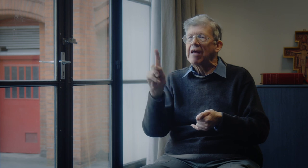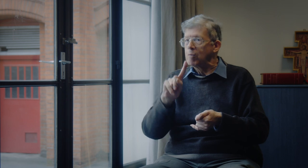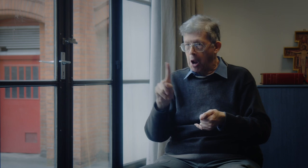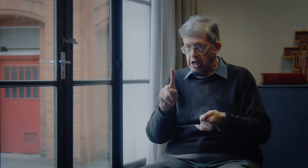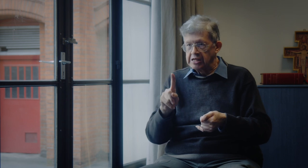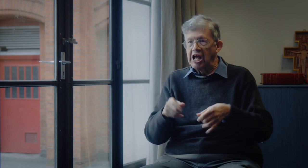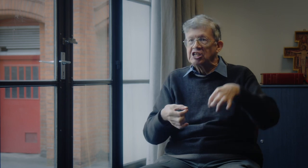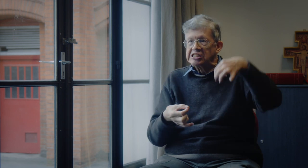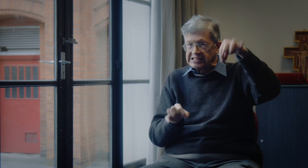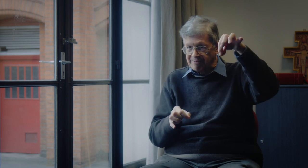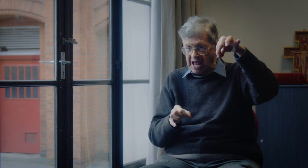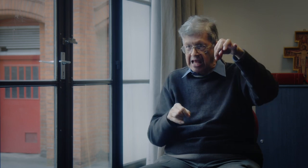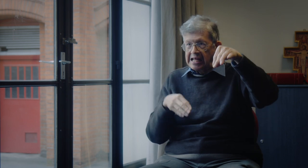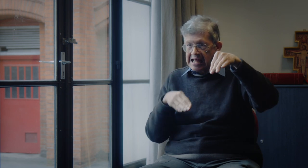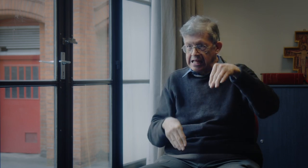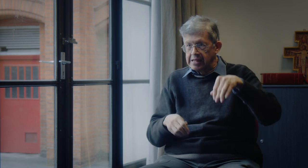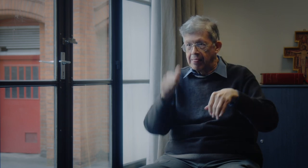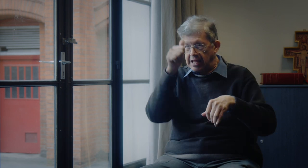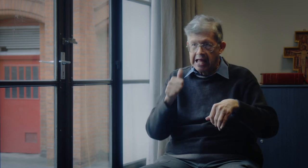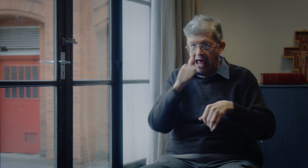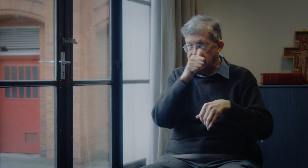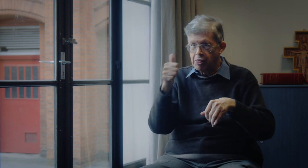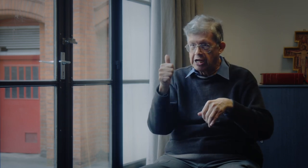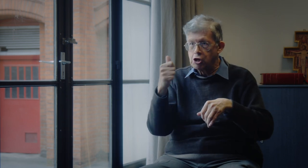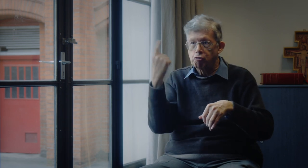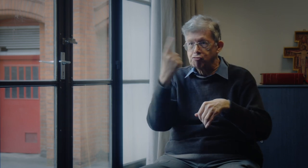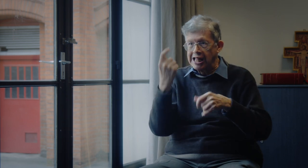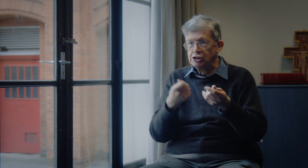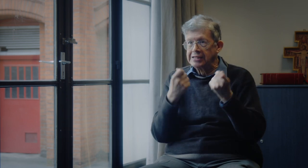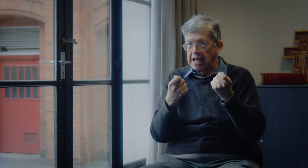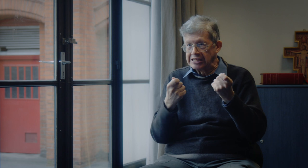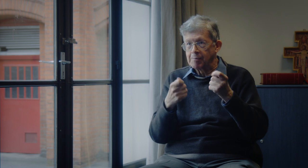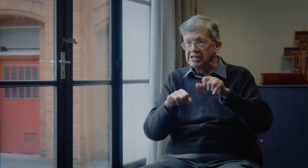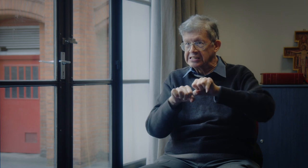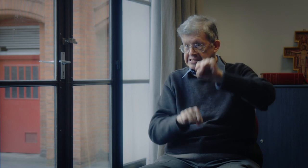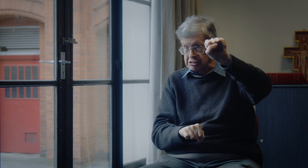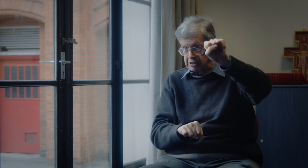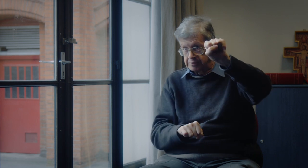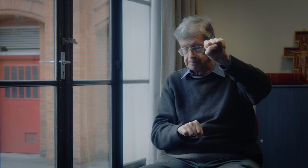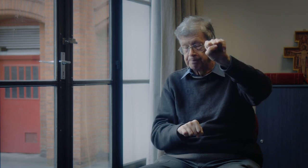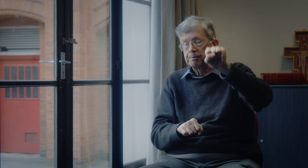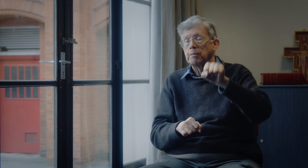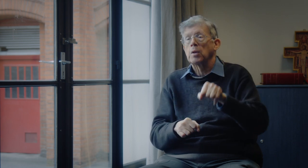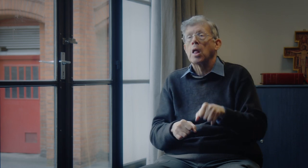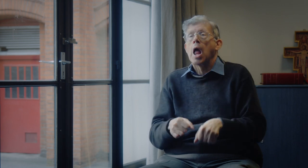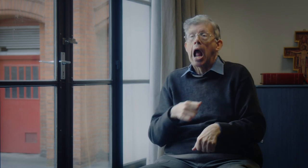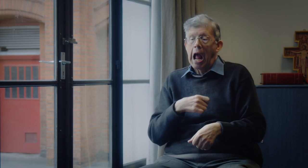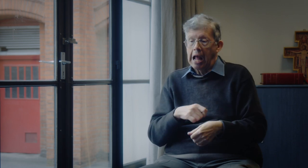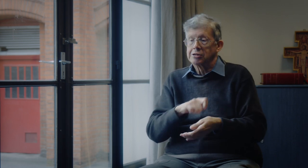Also, deaf people should be involved in the Mass. I am a CCRS graduate,